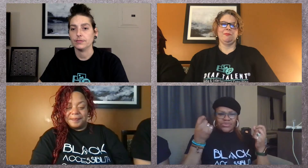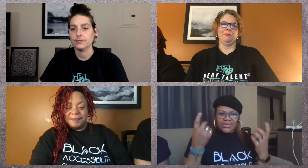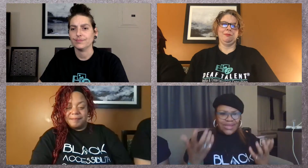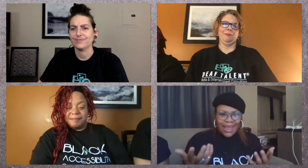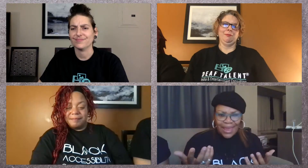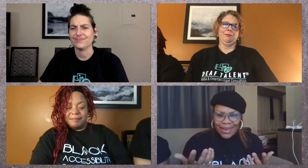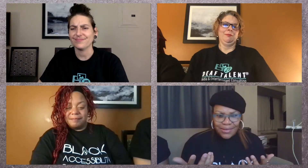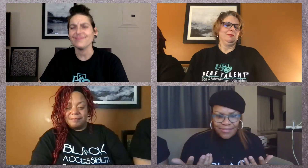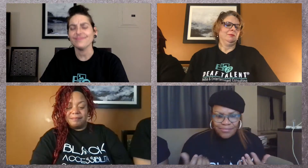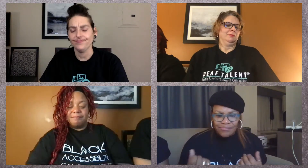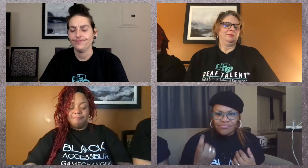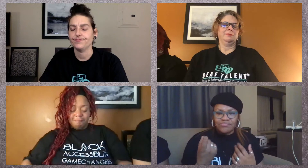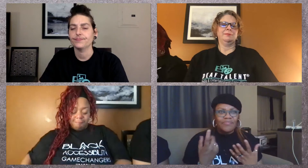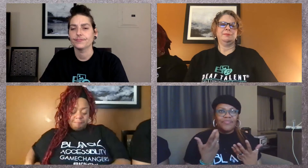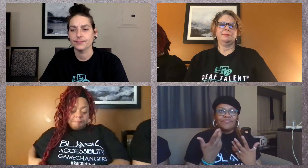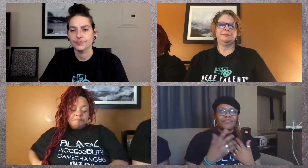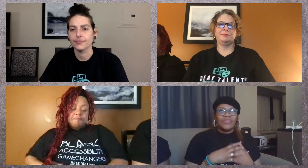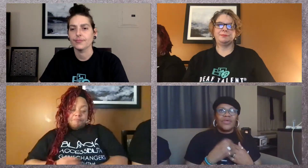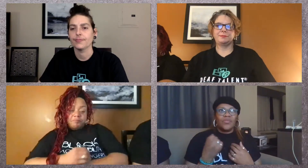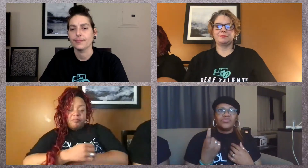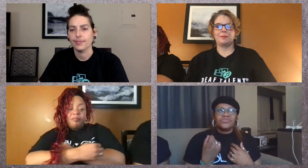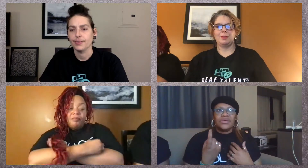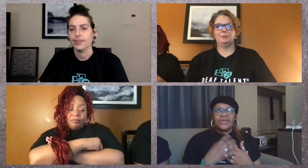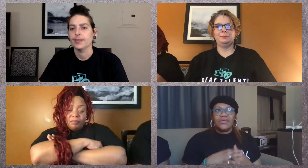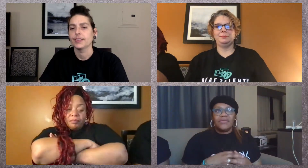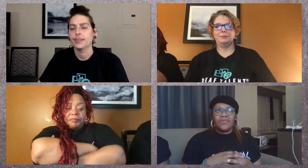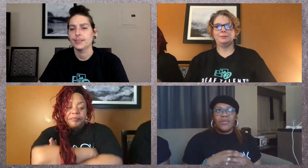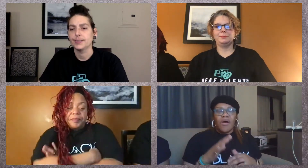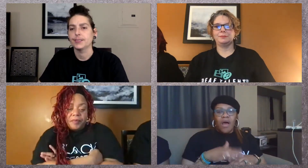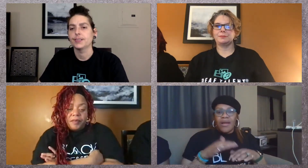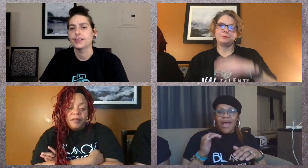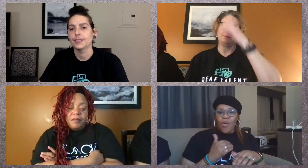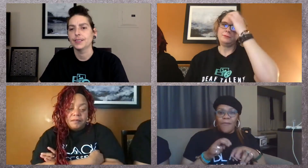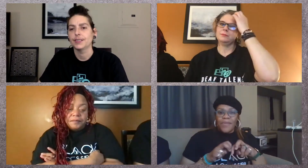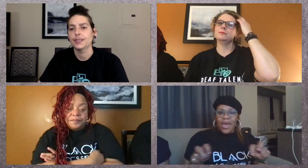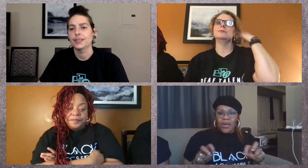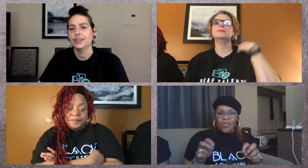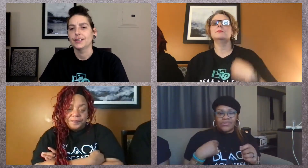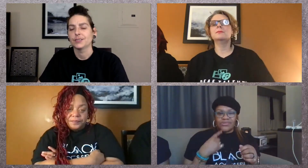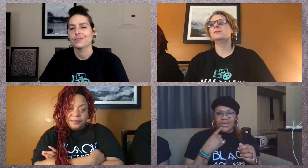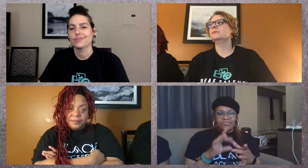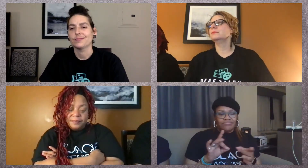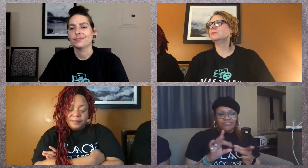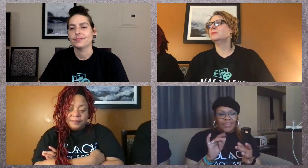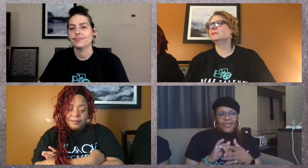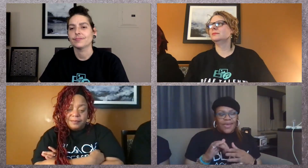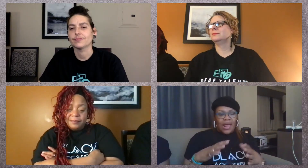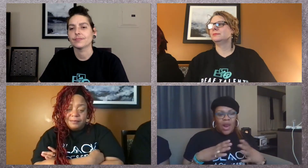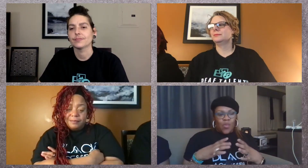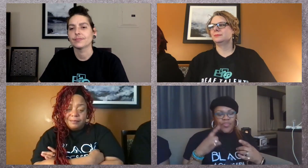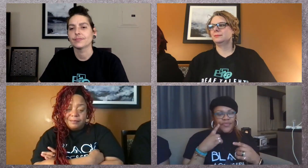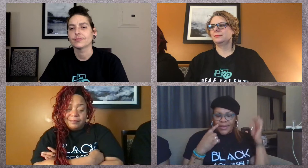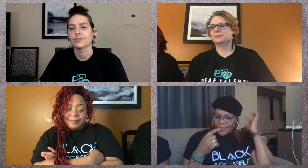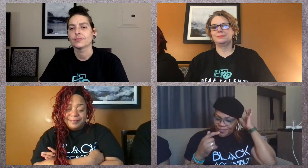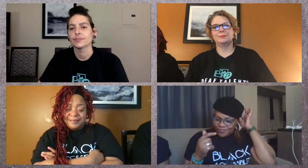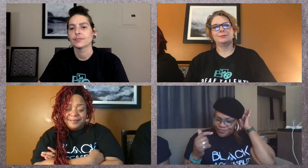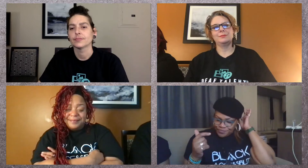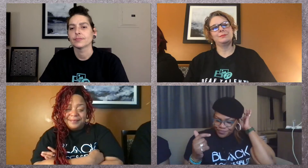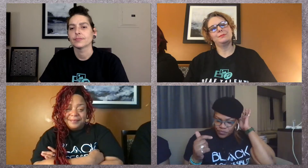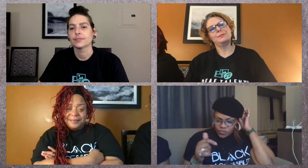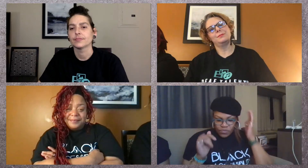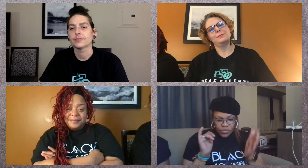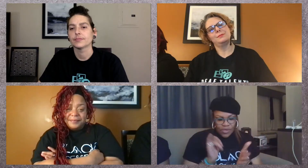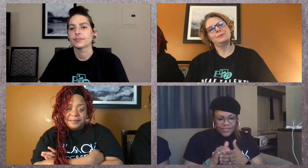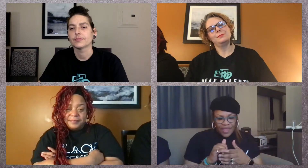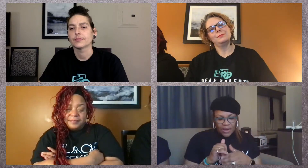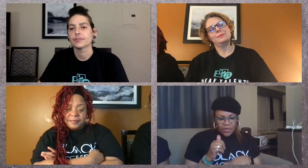they're not ready for deaf anything. They don't understand. During our panel discussion, we